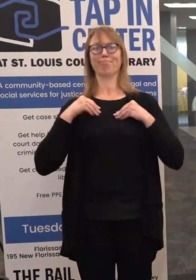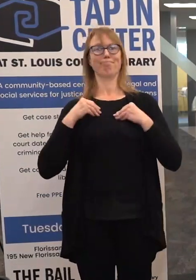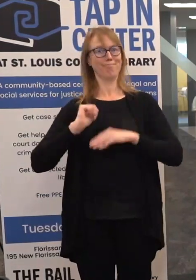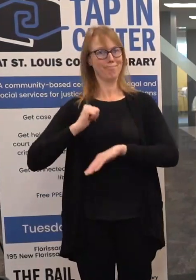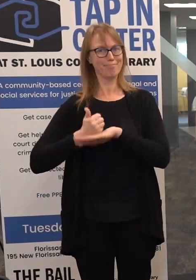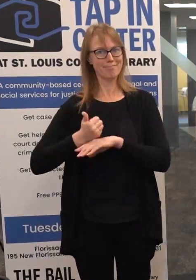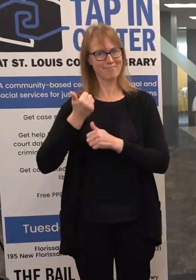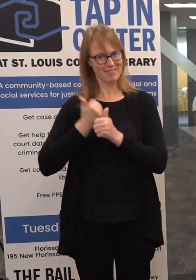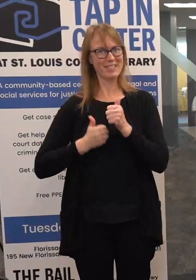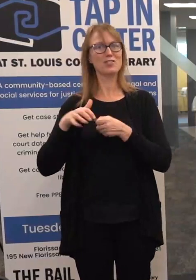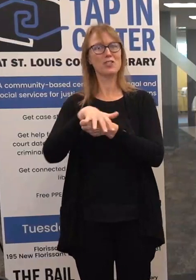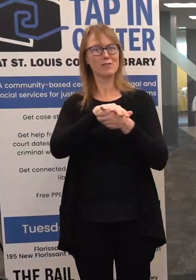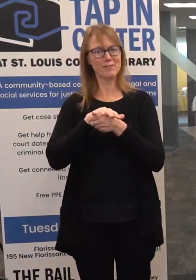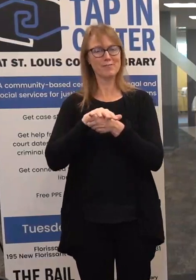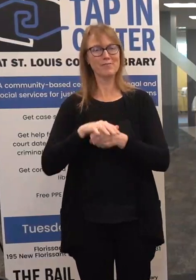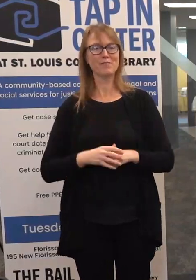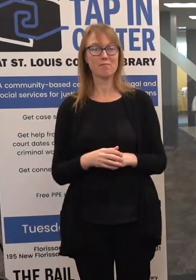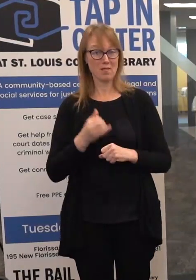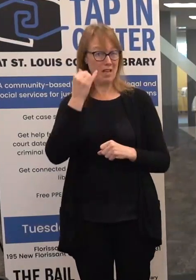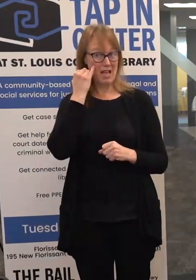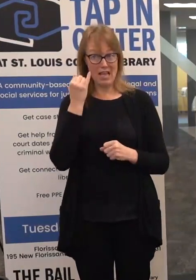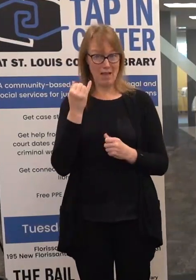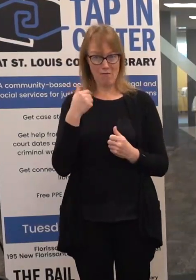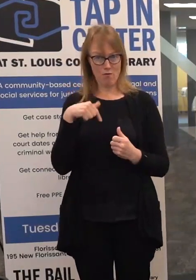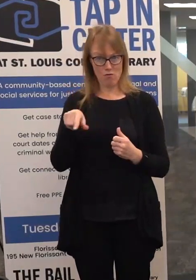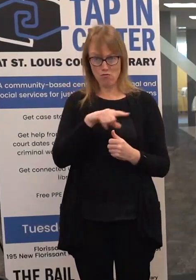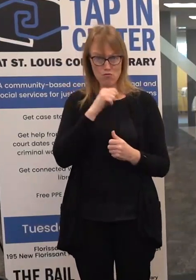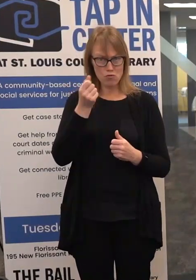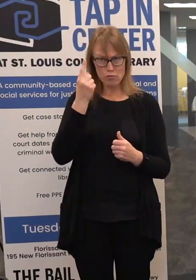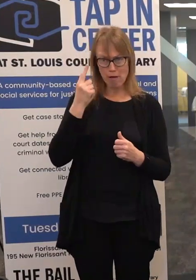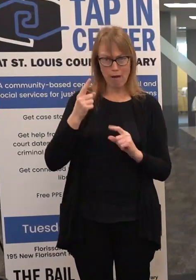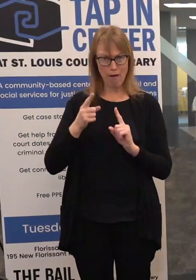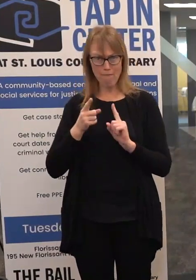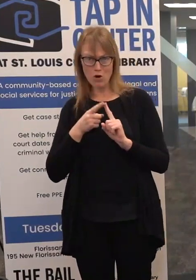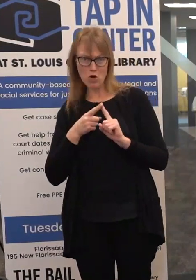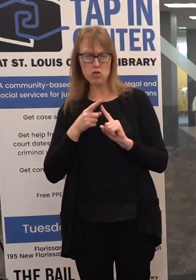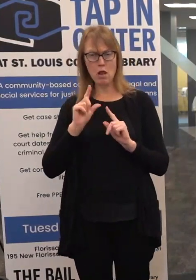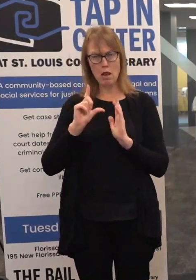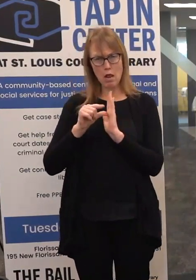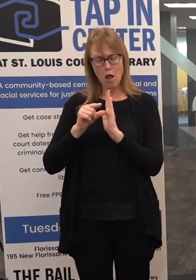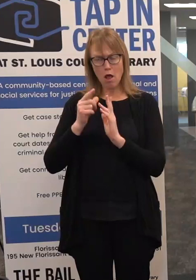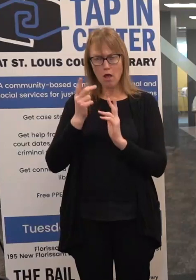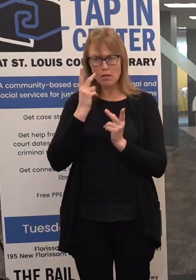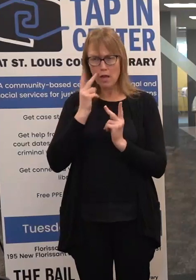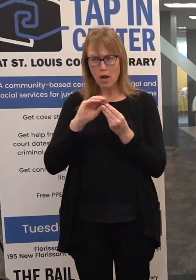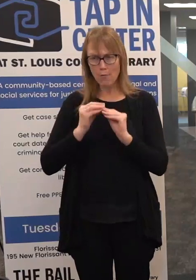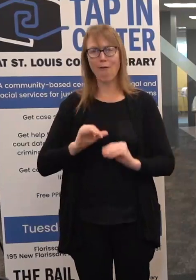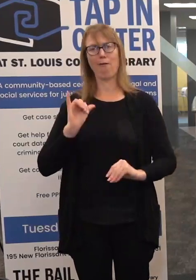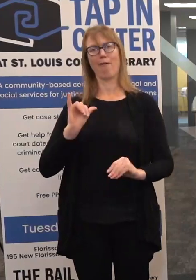incarceration, if it's not shown to you, the numbers do not lie. The data stands up for what the Tap In Center does. Thank